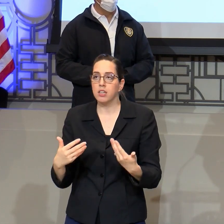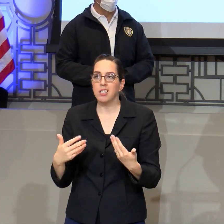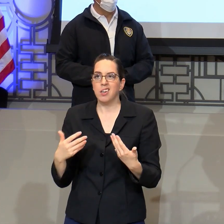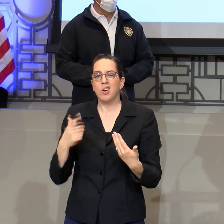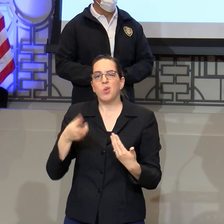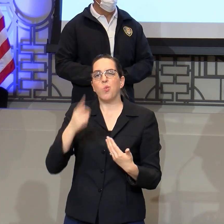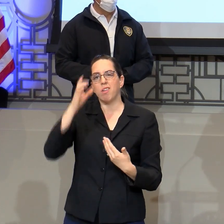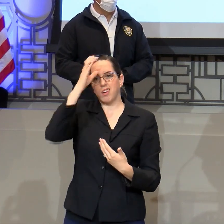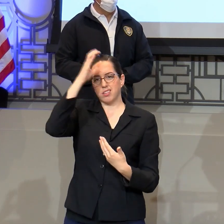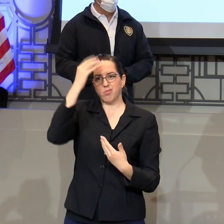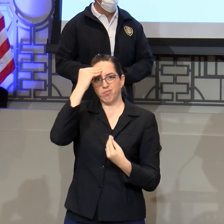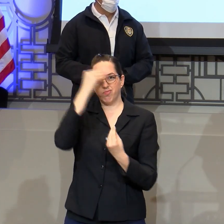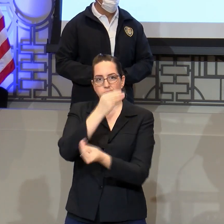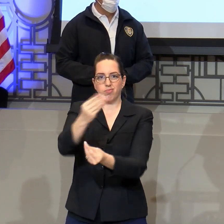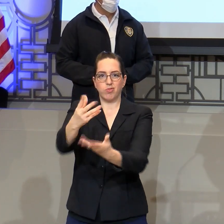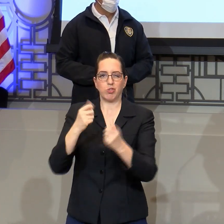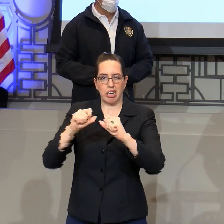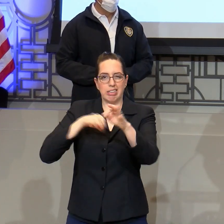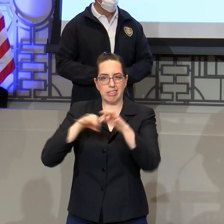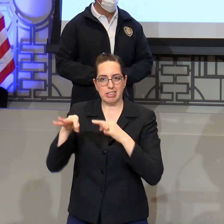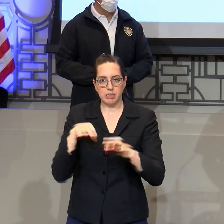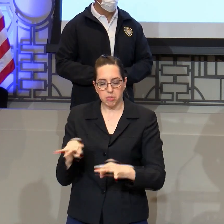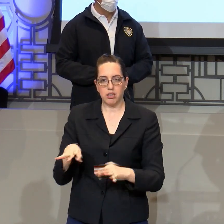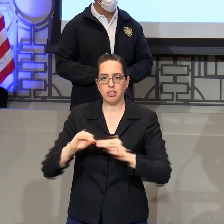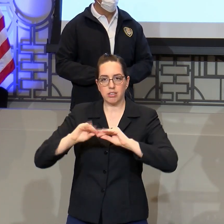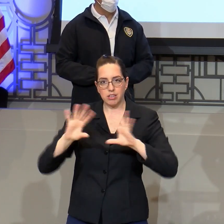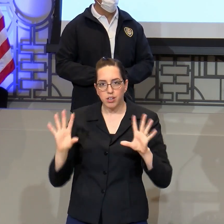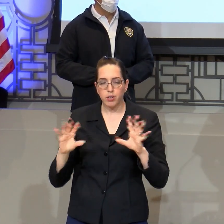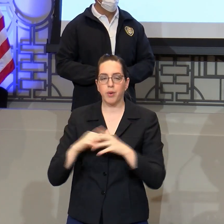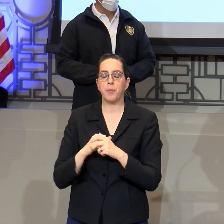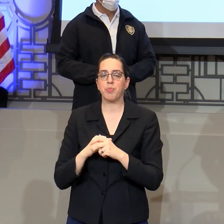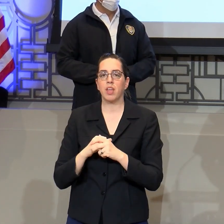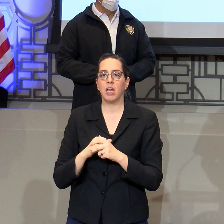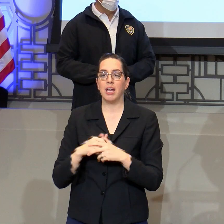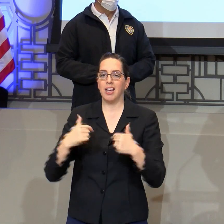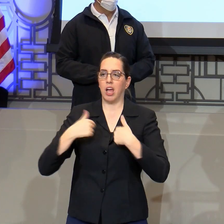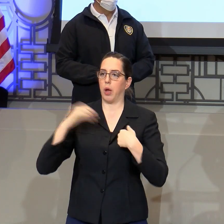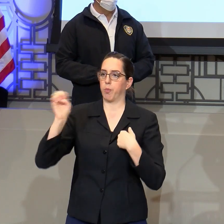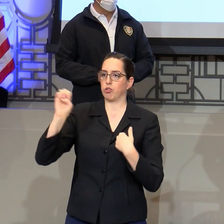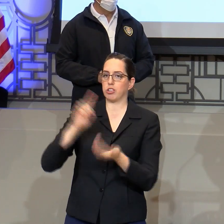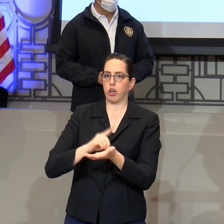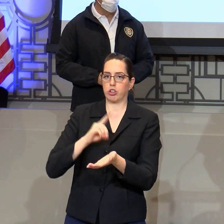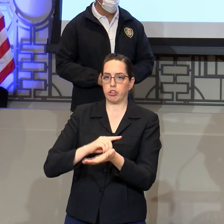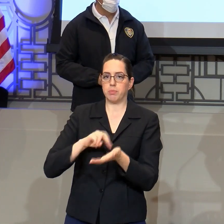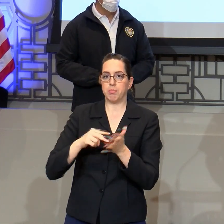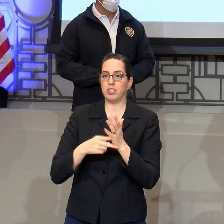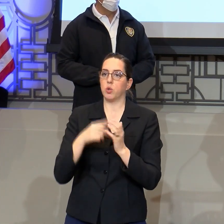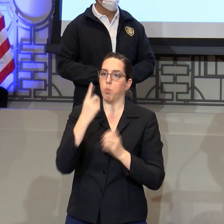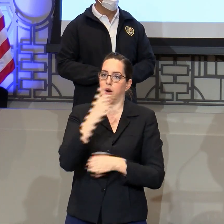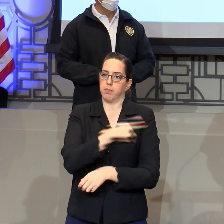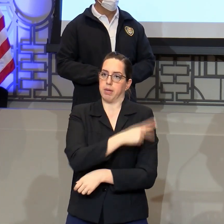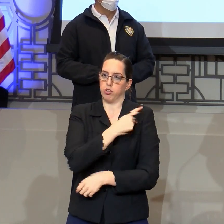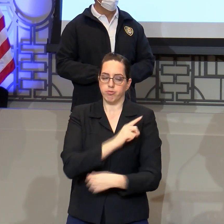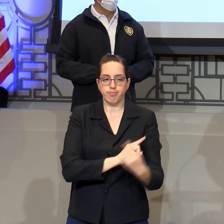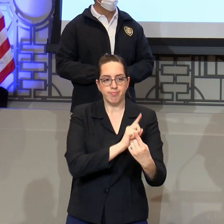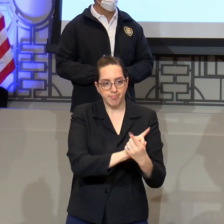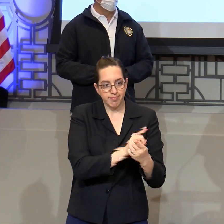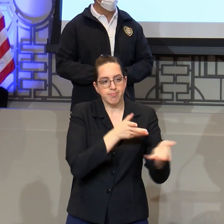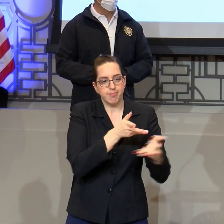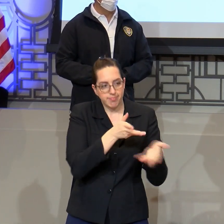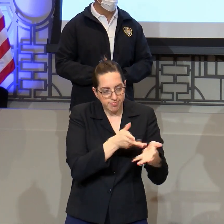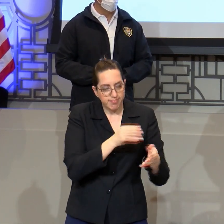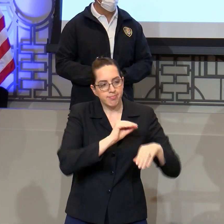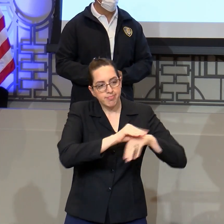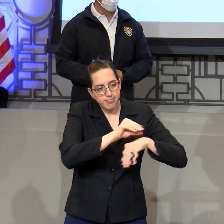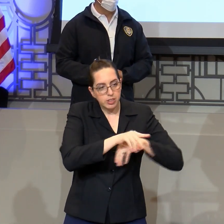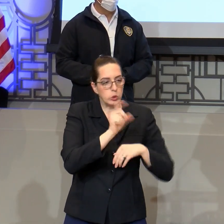the concepts I'd like to get across to the public today is that as an emergency physician, I treat one patient at a time, and I can advise that patient that they